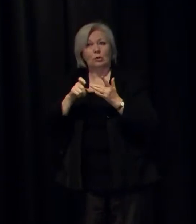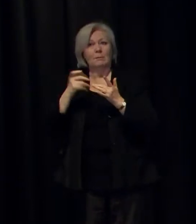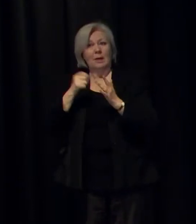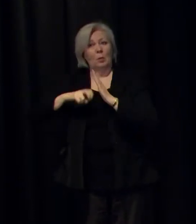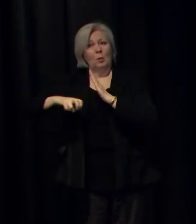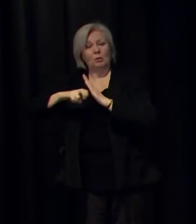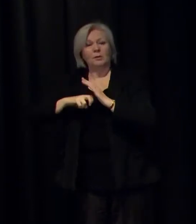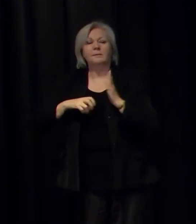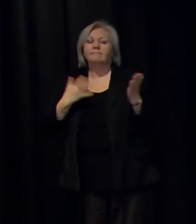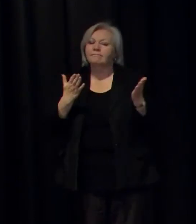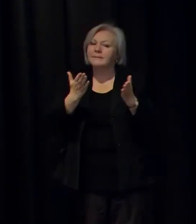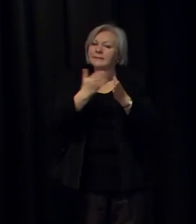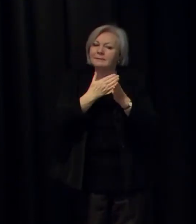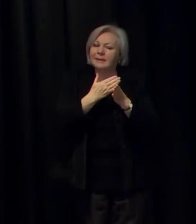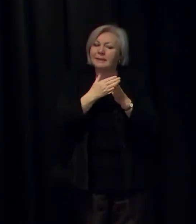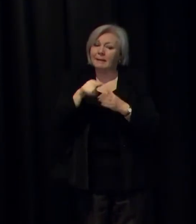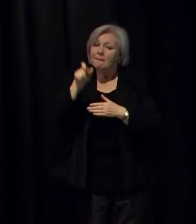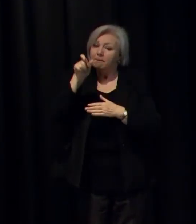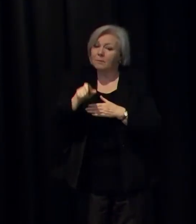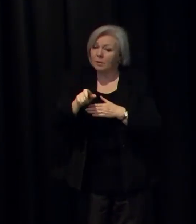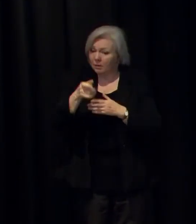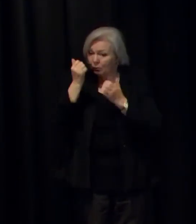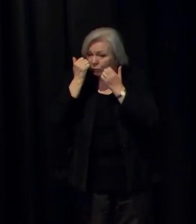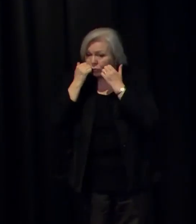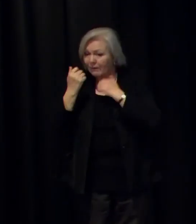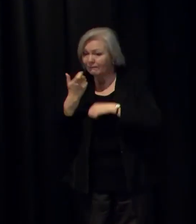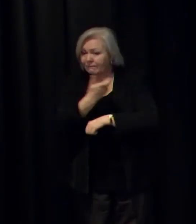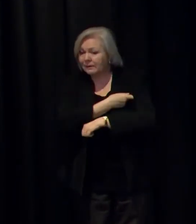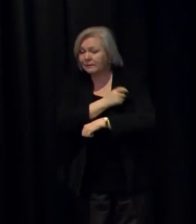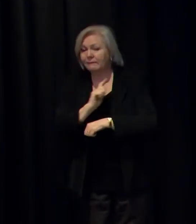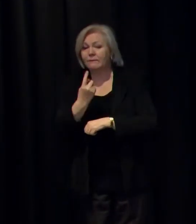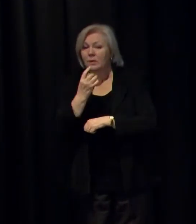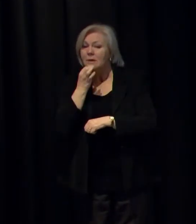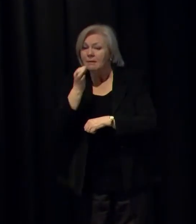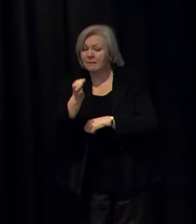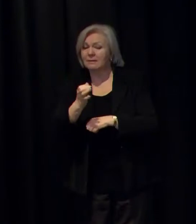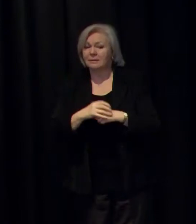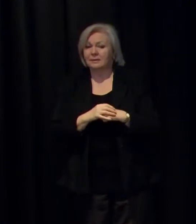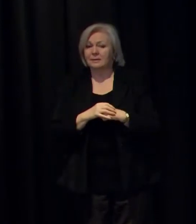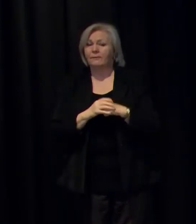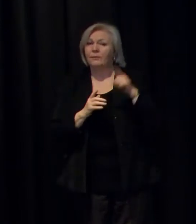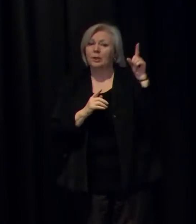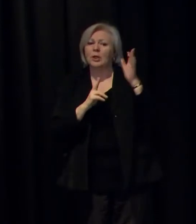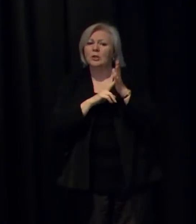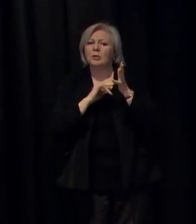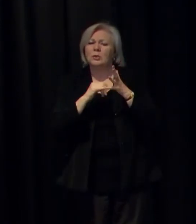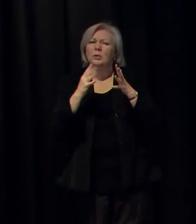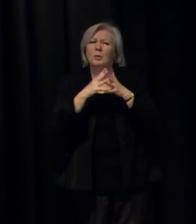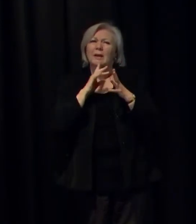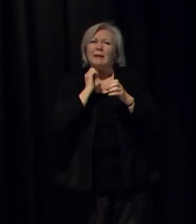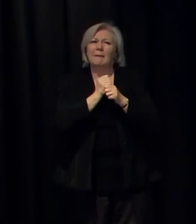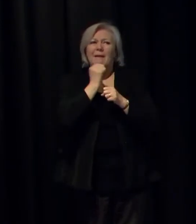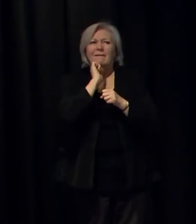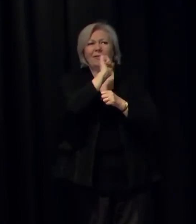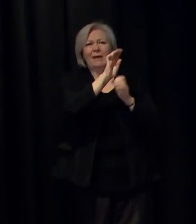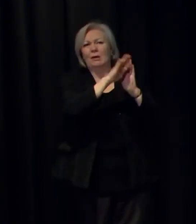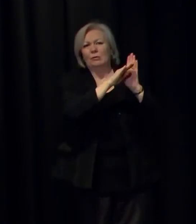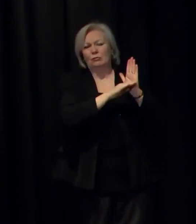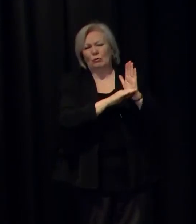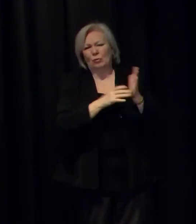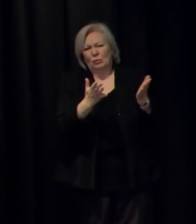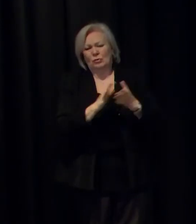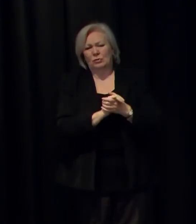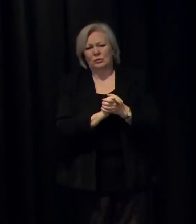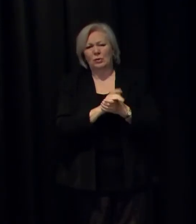or not. That's the first issue. Clearly, the New South Wales government have, and look, and this is not sort of brand